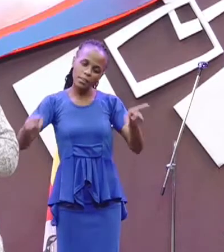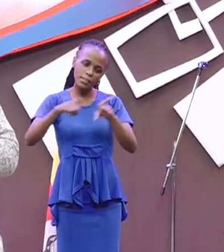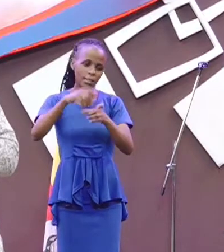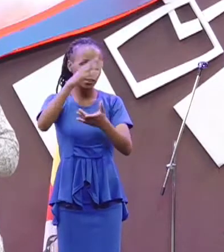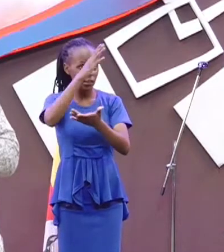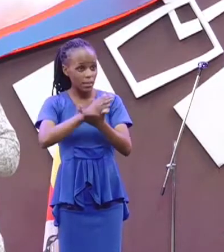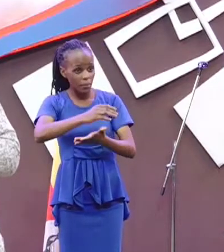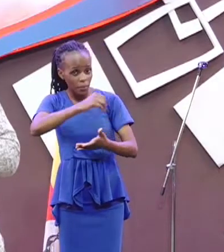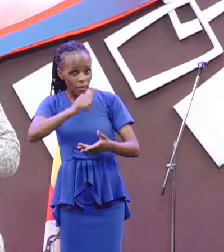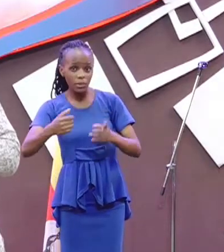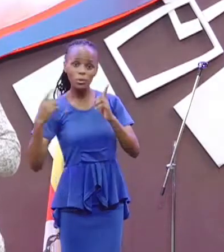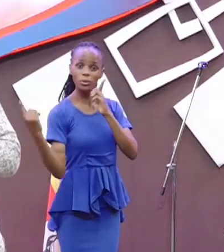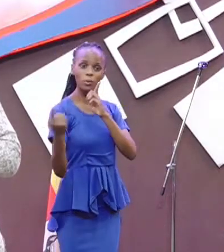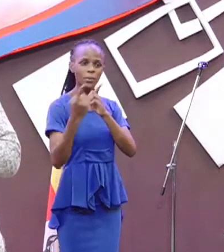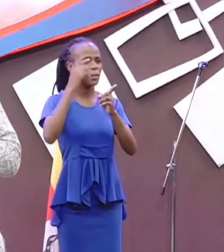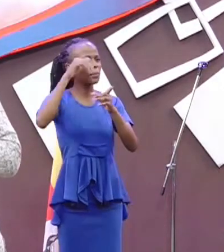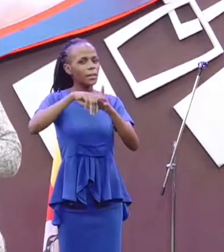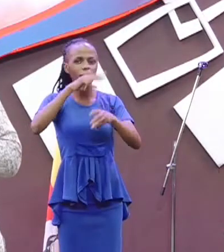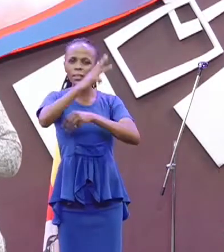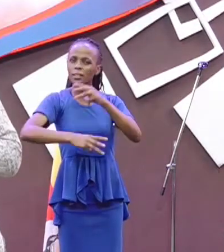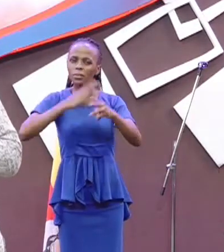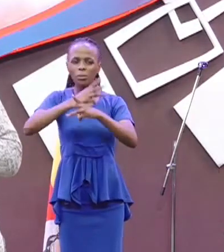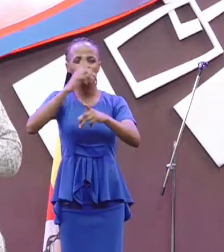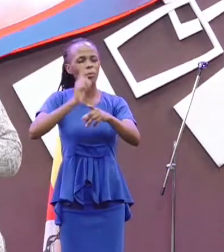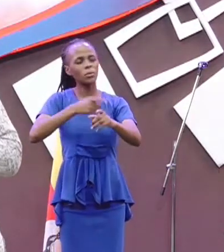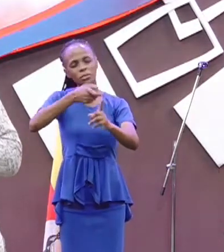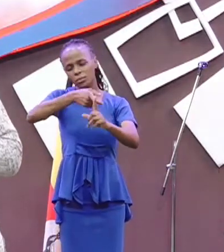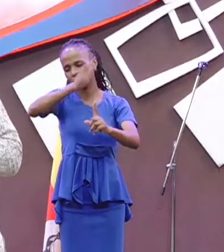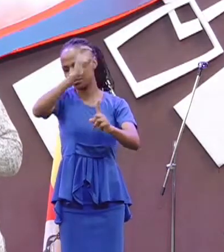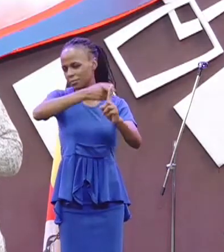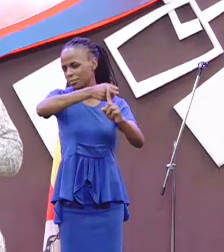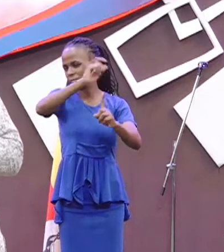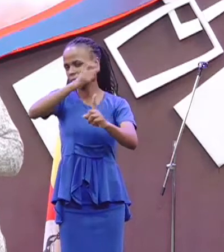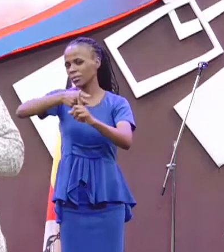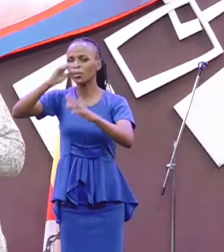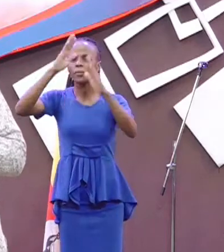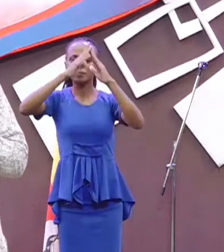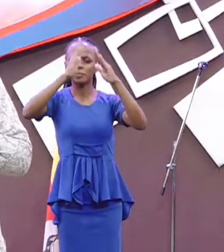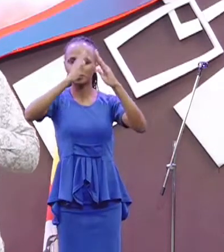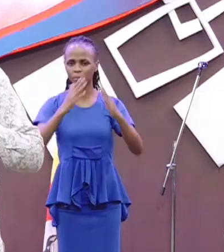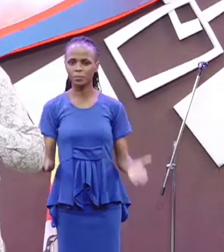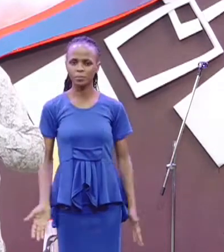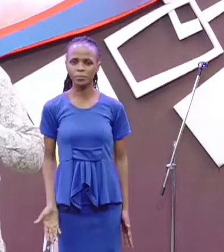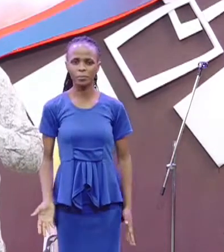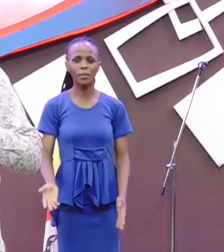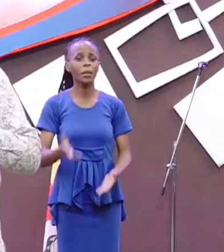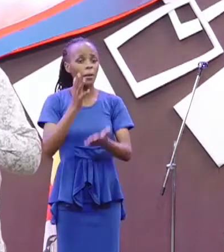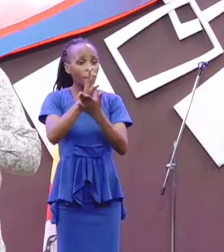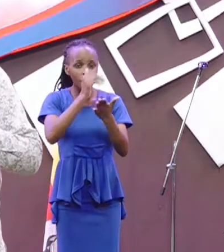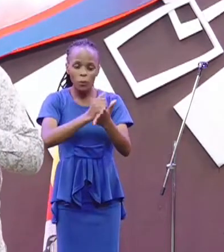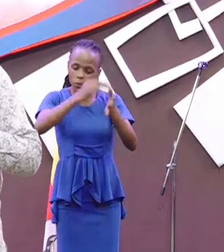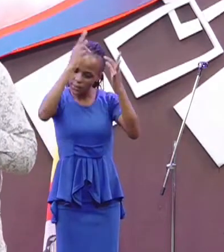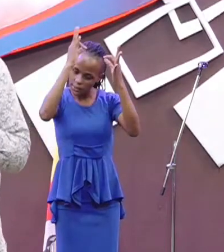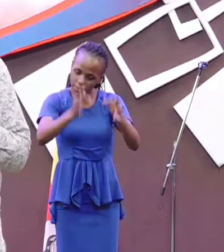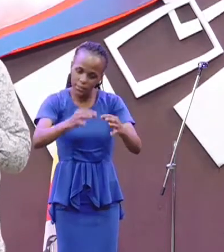others. And to some, you'll find them in this world and they are on this nation.